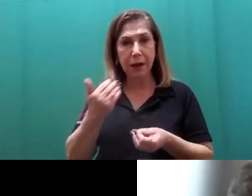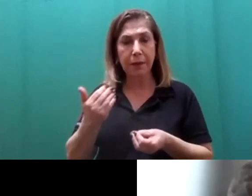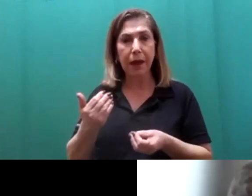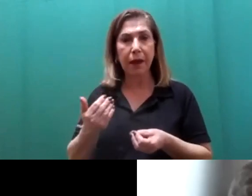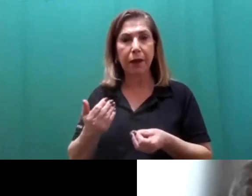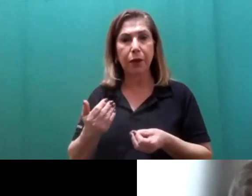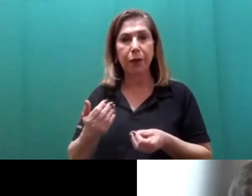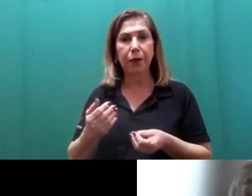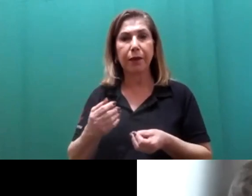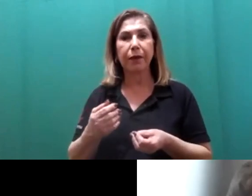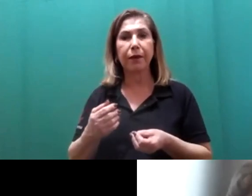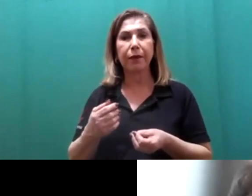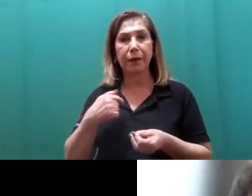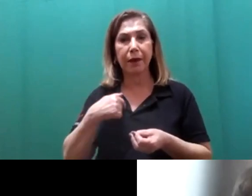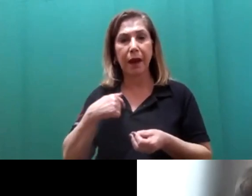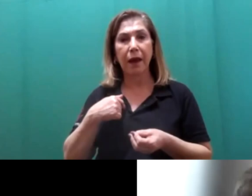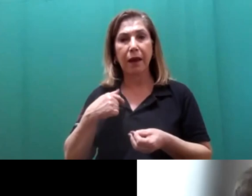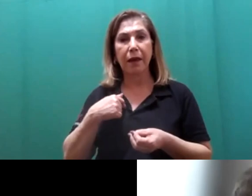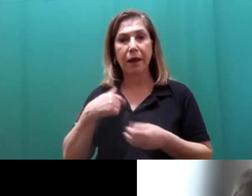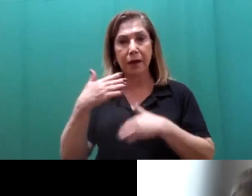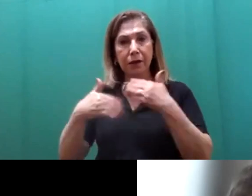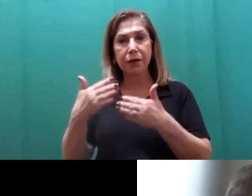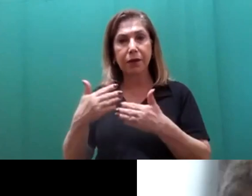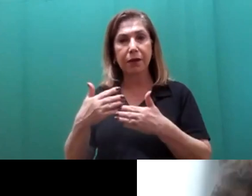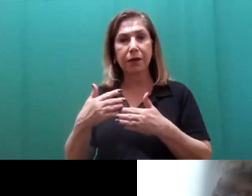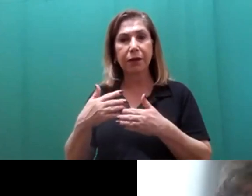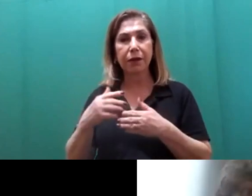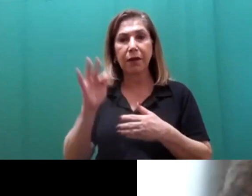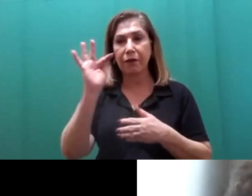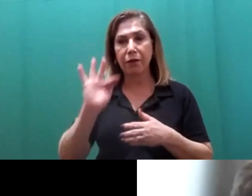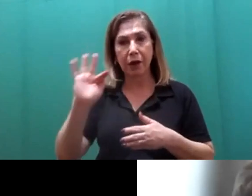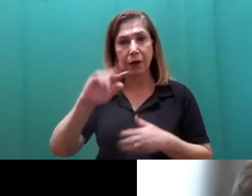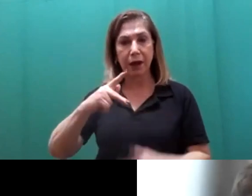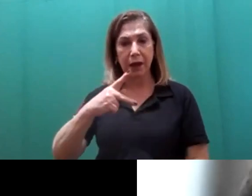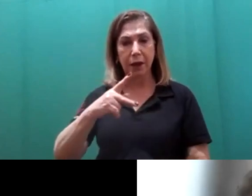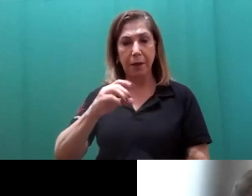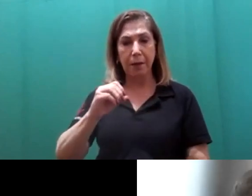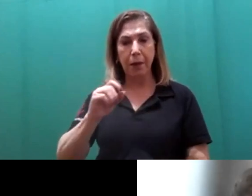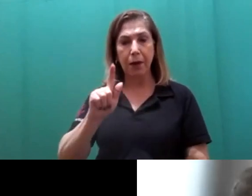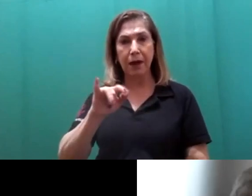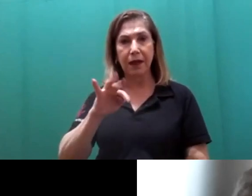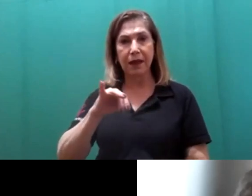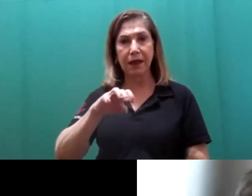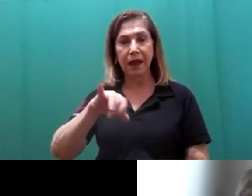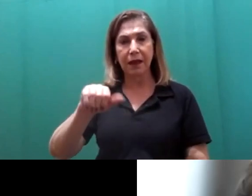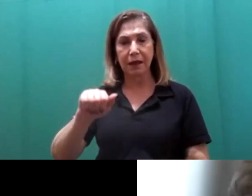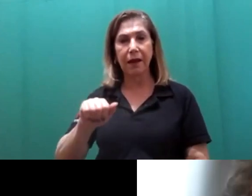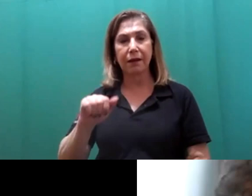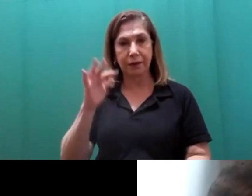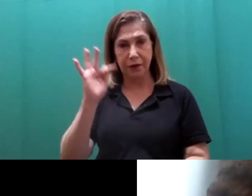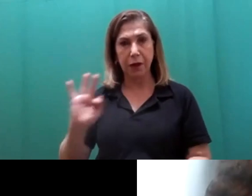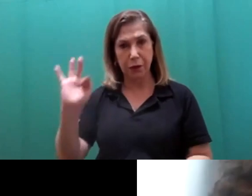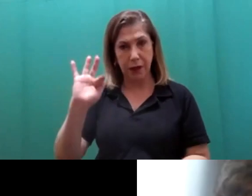Politecnico, and it guarantees that the food, let's say, recovered in the morning is then mixed and